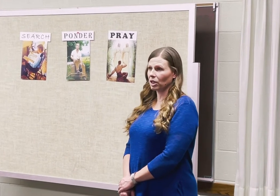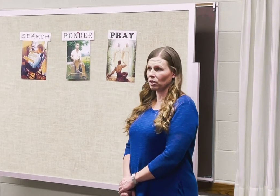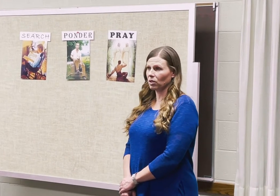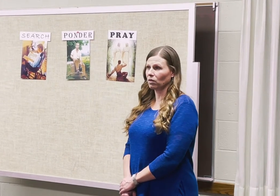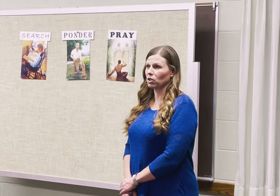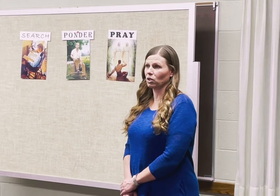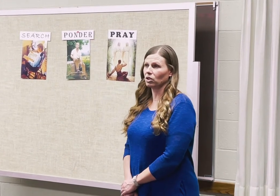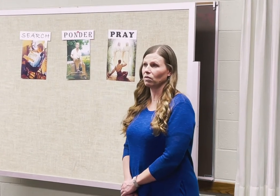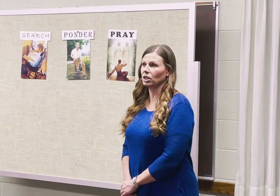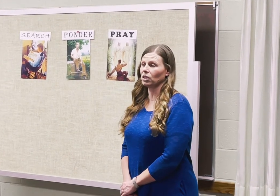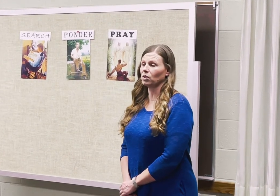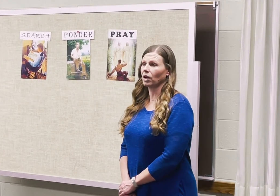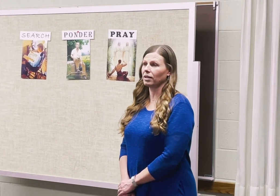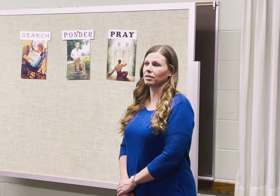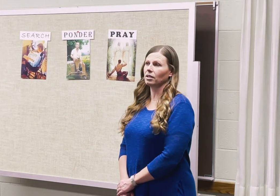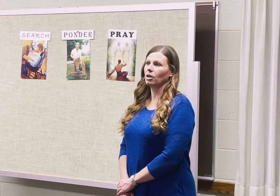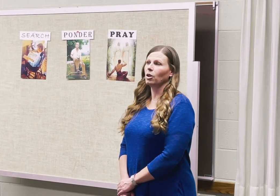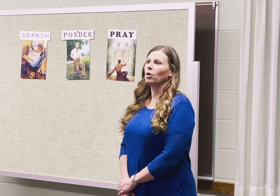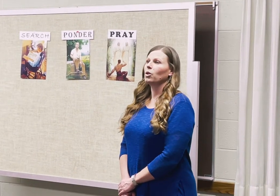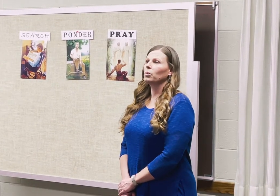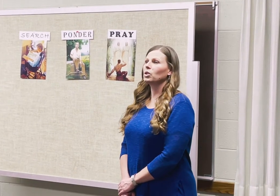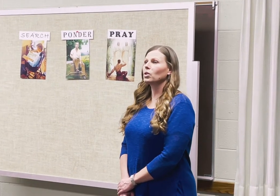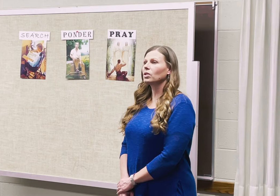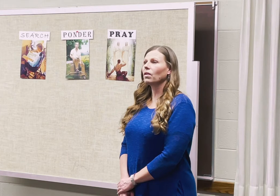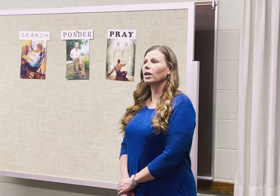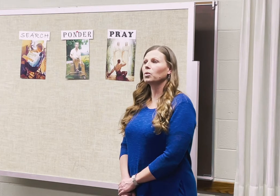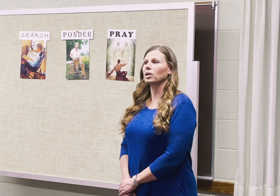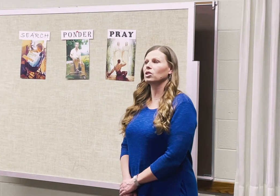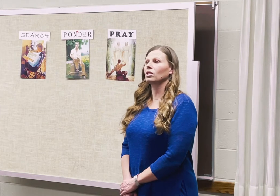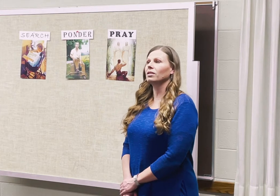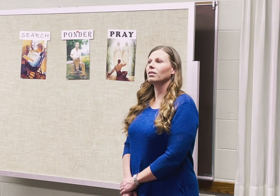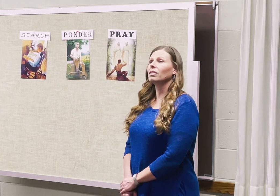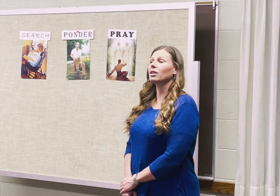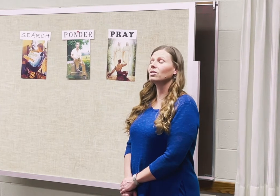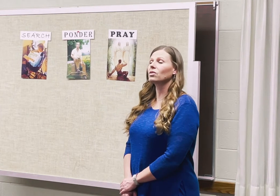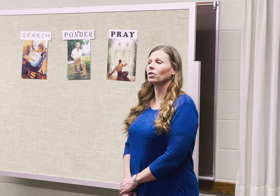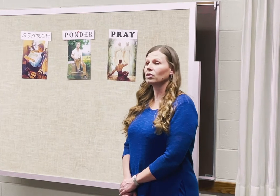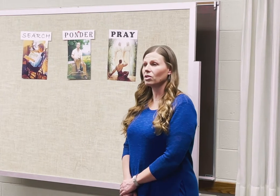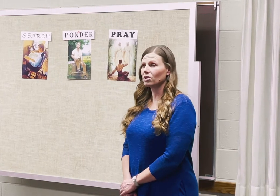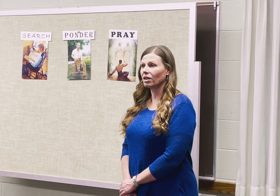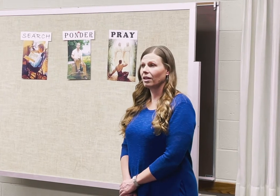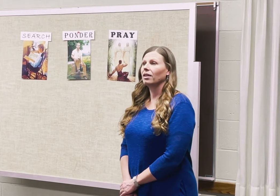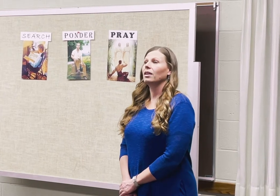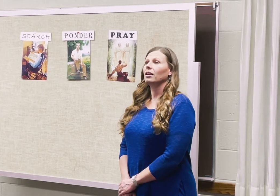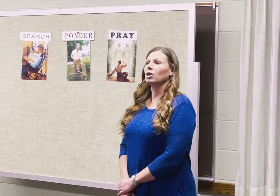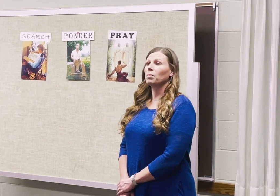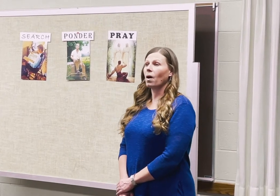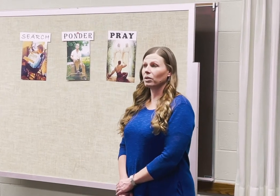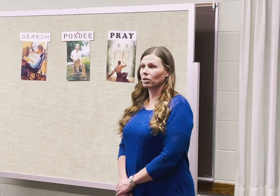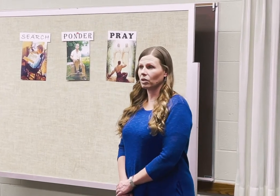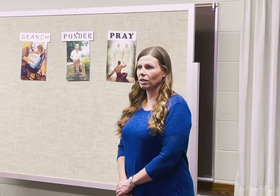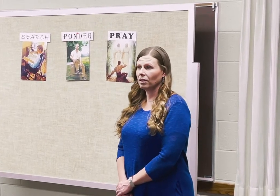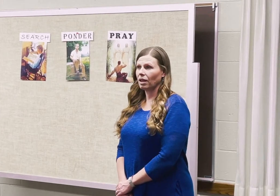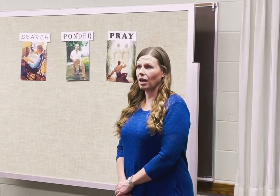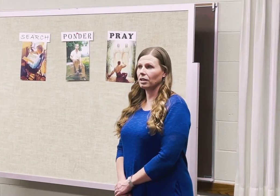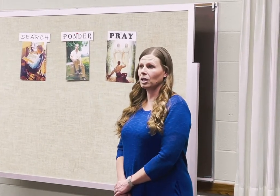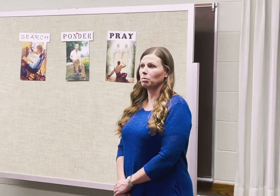of the Church of Jesus Christ. When Joseph had a question, he searched, he pondered, and he